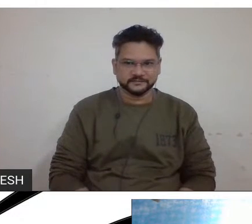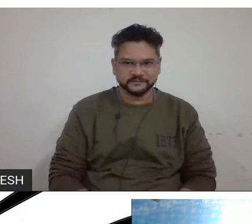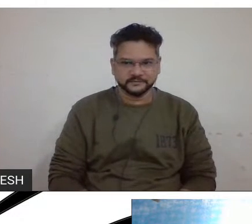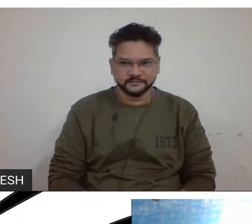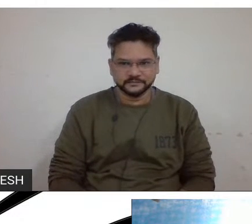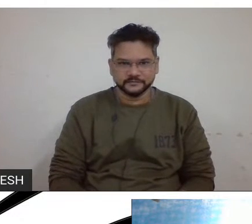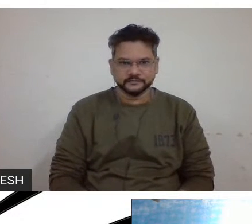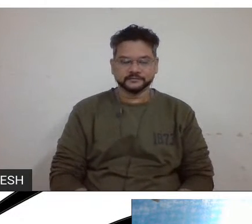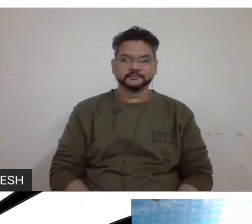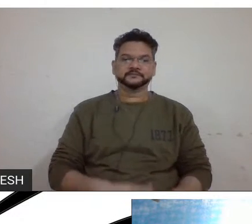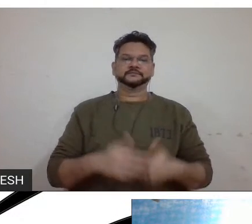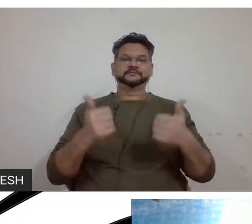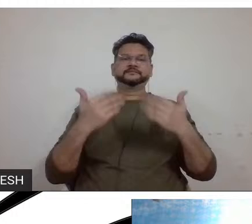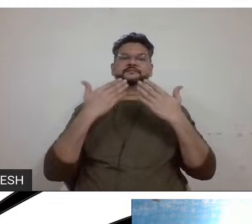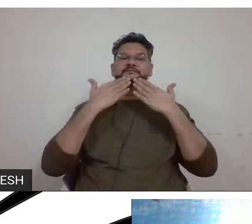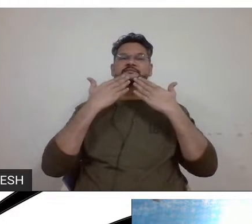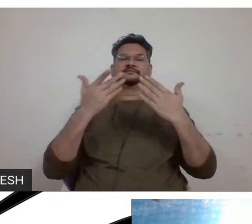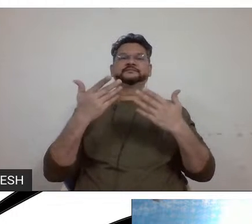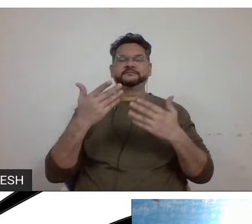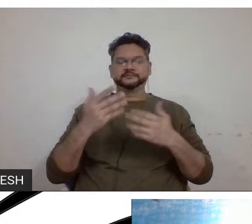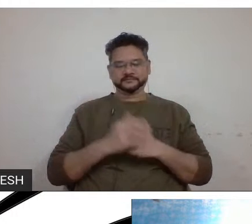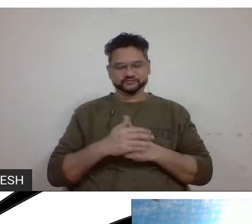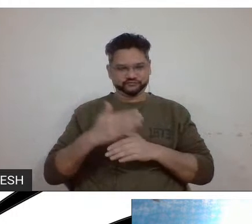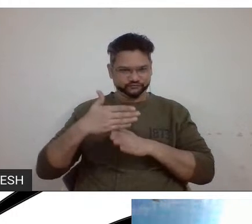Thank you, sir, for sharing your views.